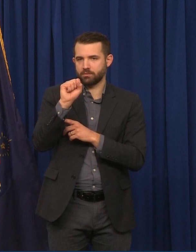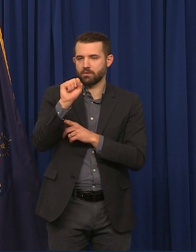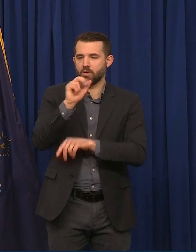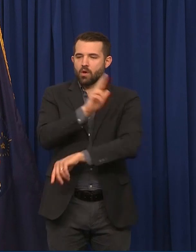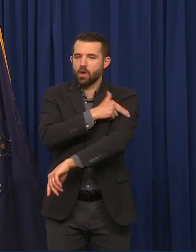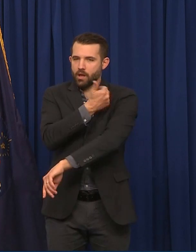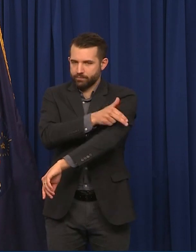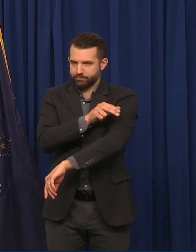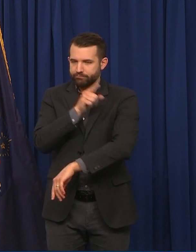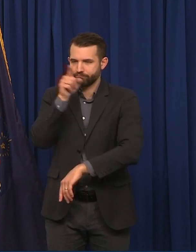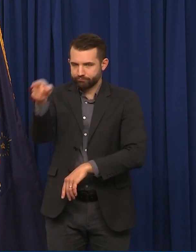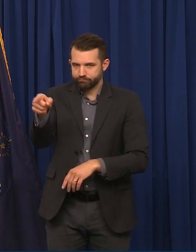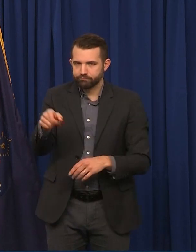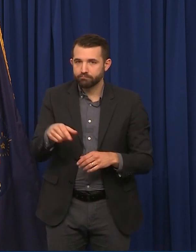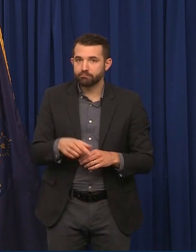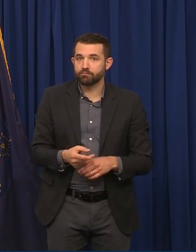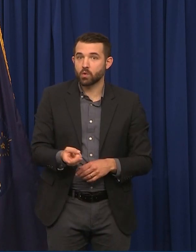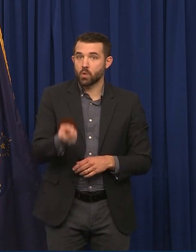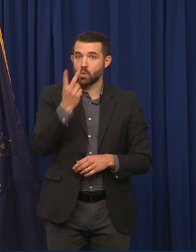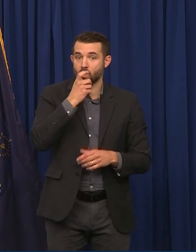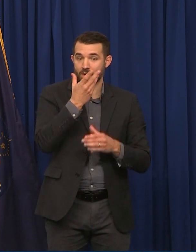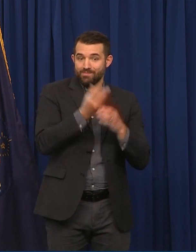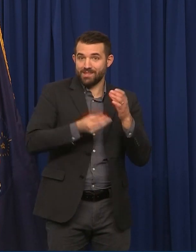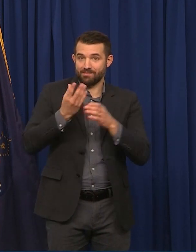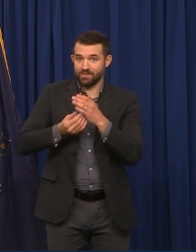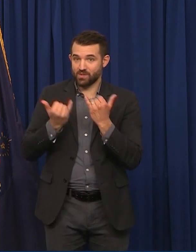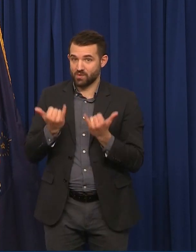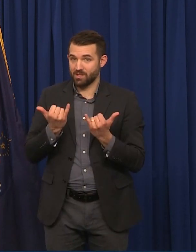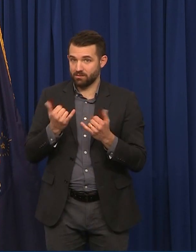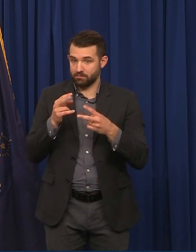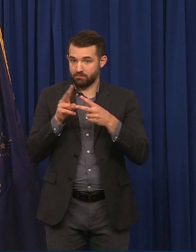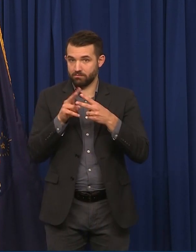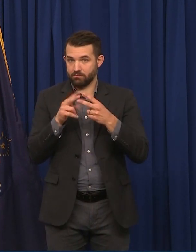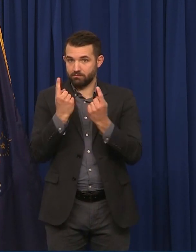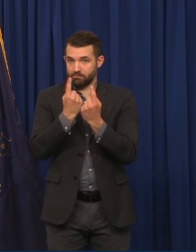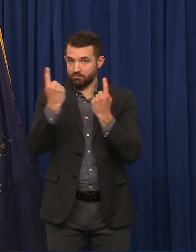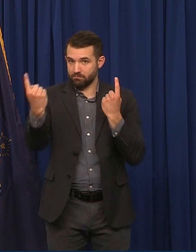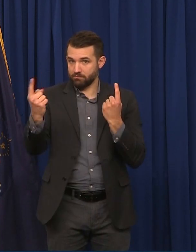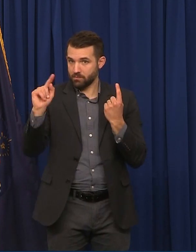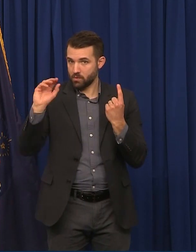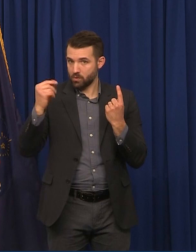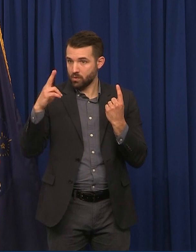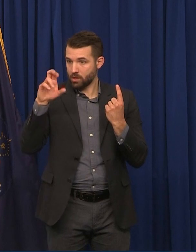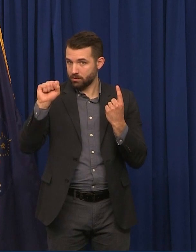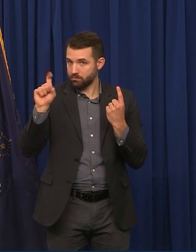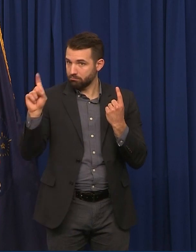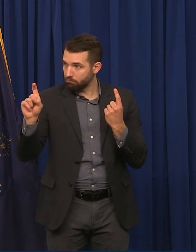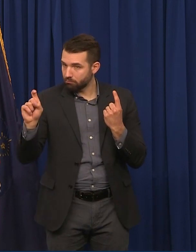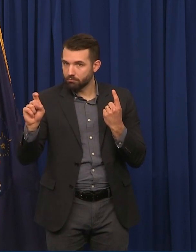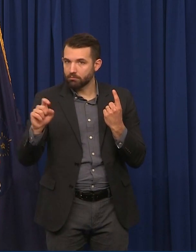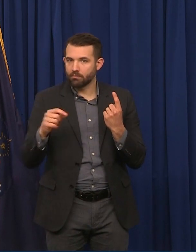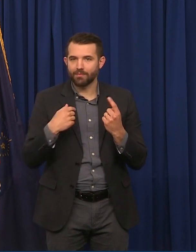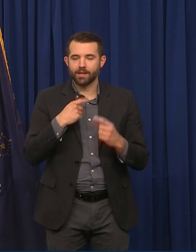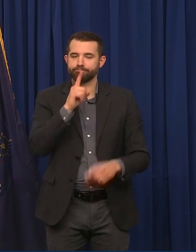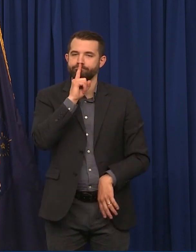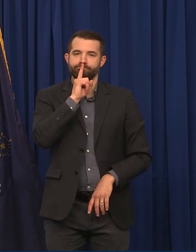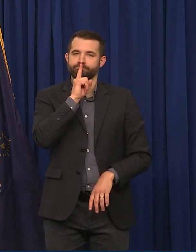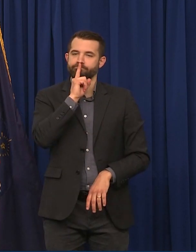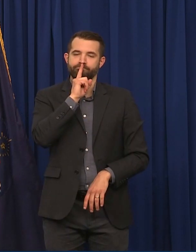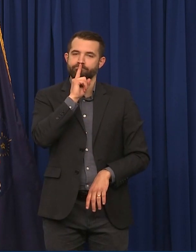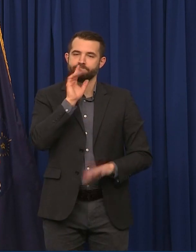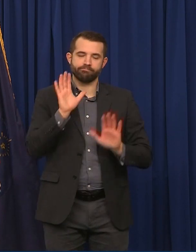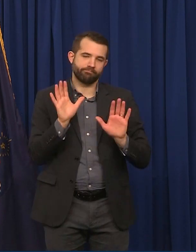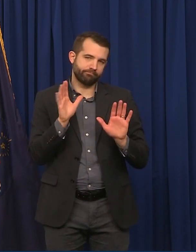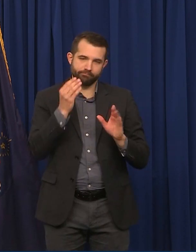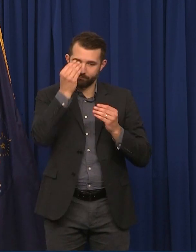confirming any particular location of death. And so I would refer you back to the VA there. But with respect to what